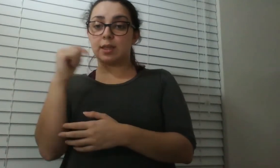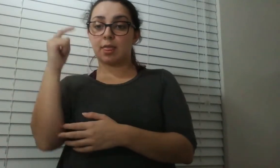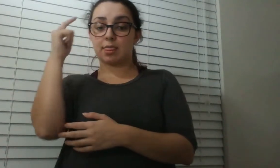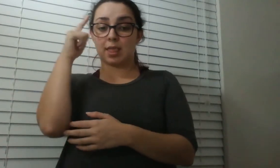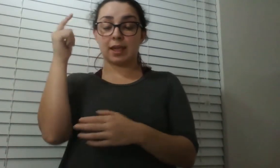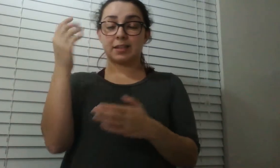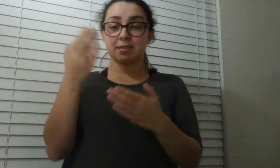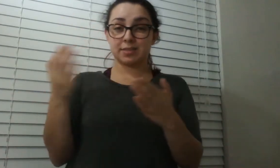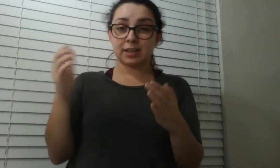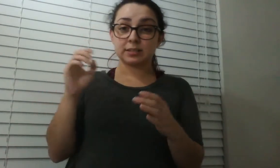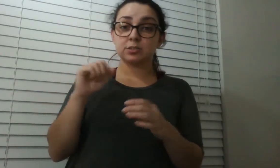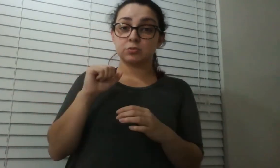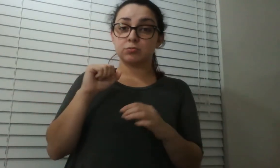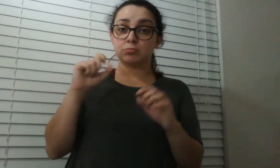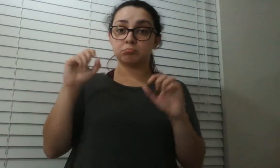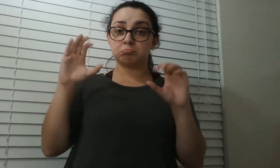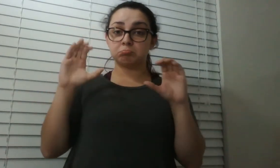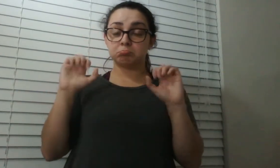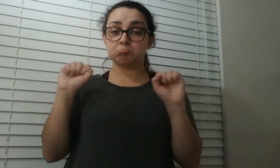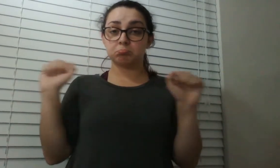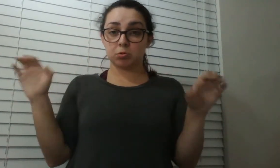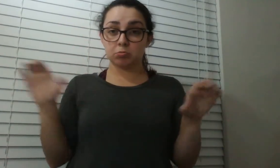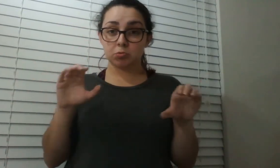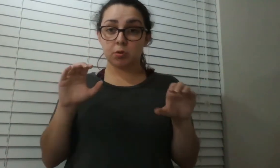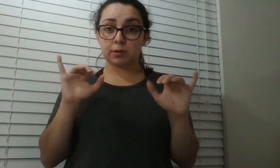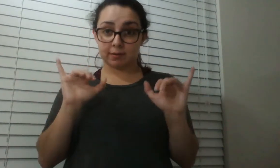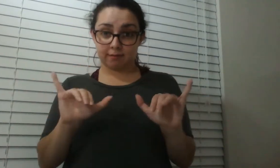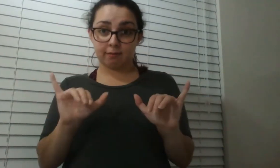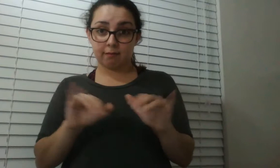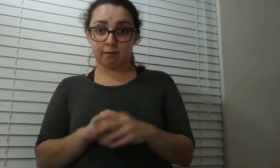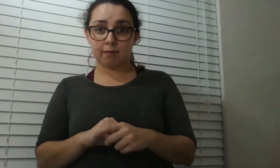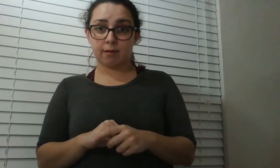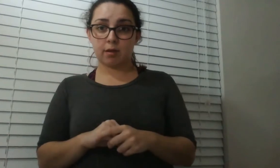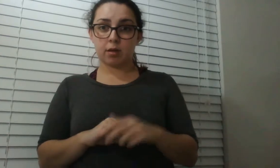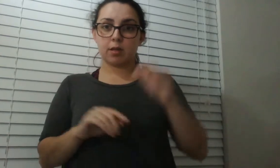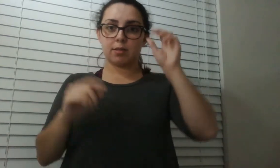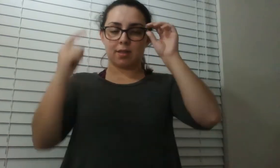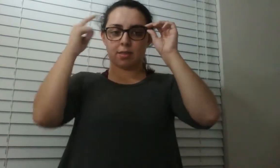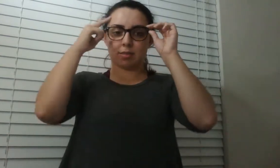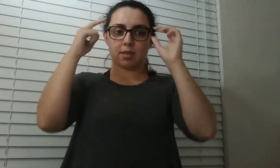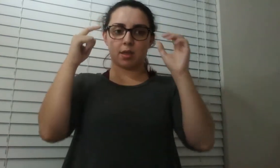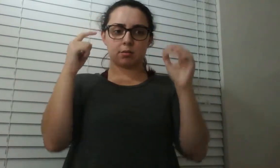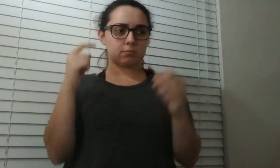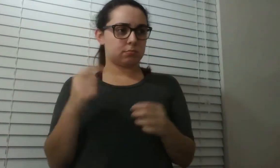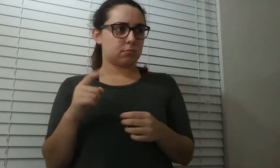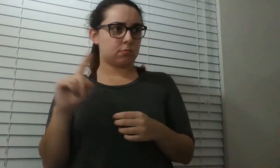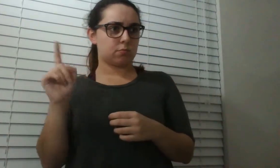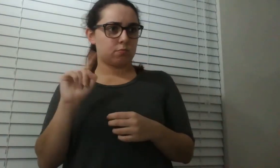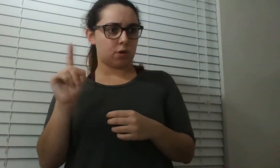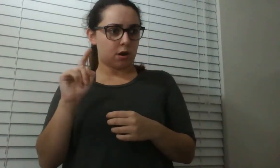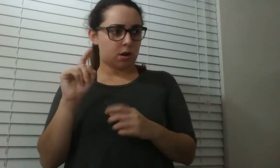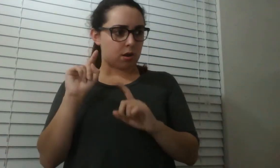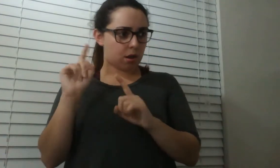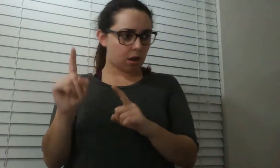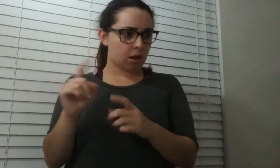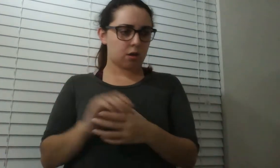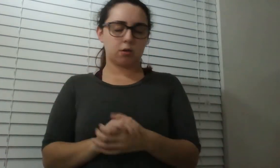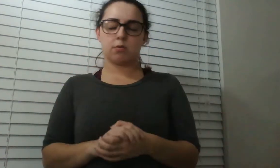screen and then they make it disappear, they think, whoa, where did it go? It should be there. Exactly. How do you know the whoa? You know the